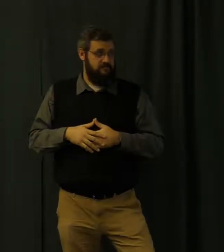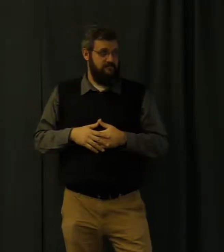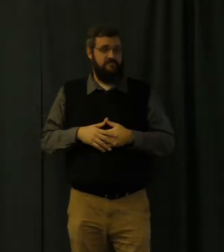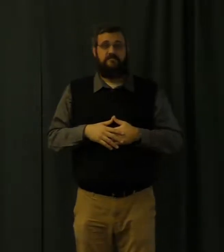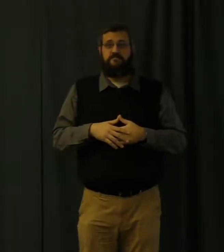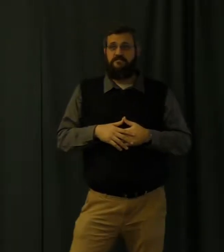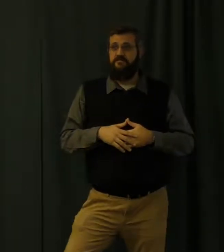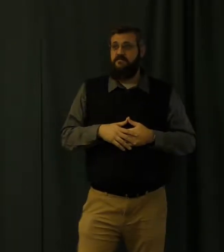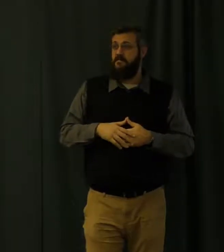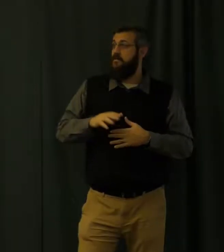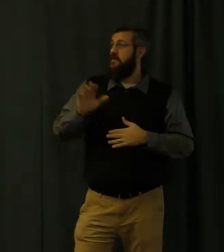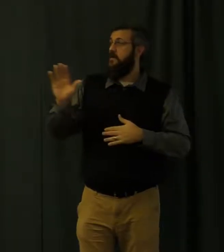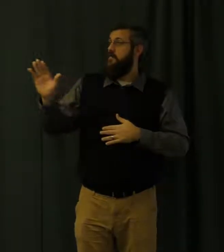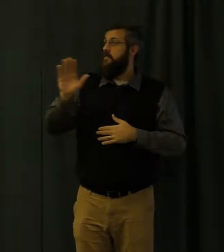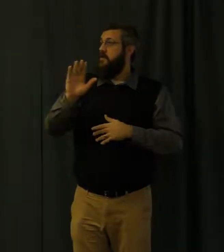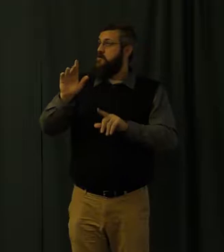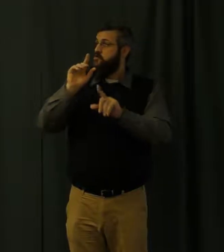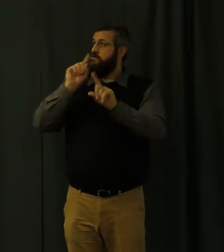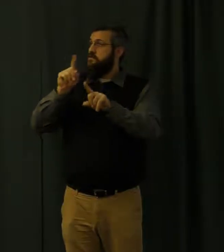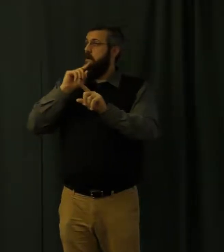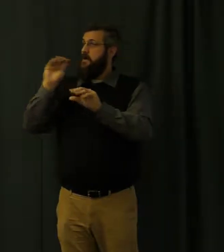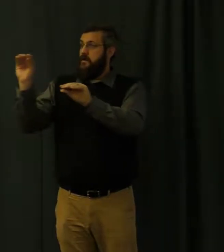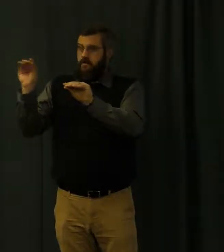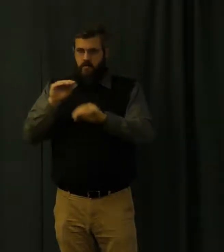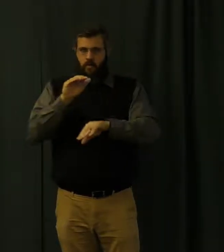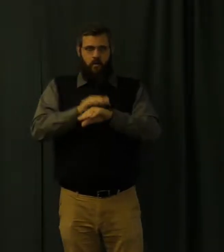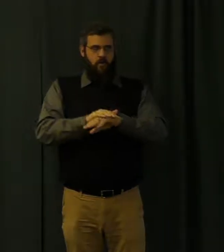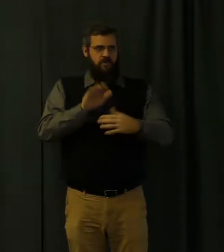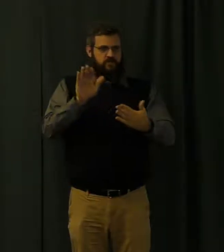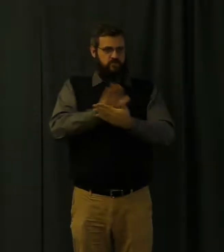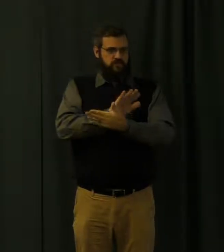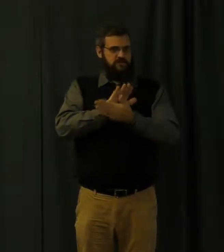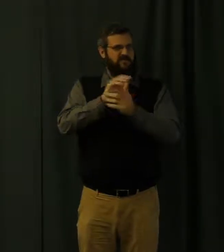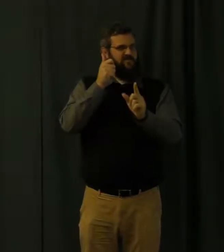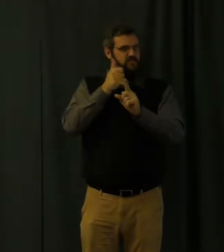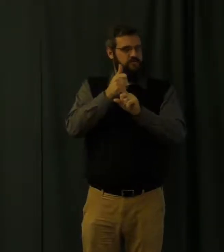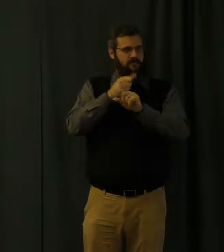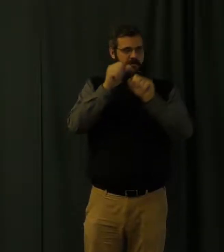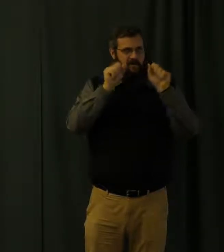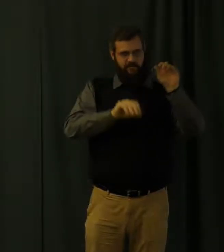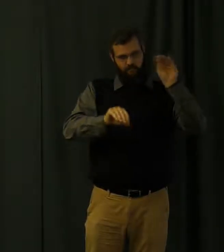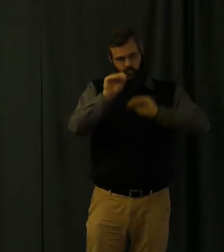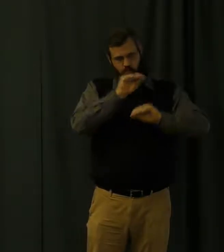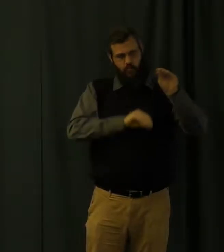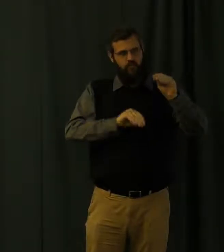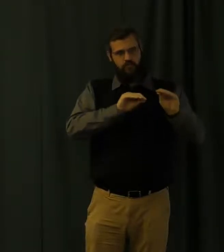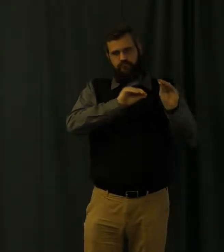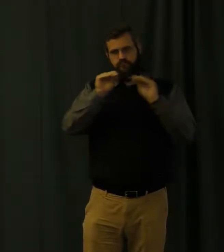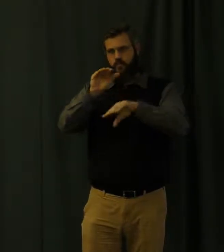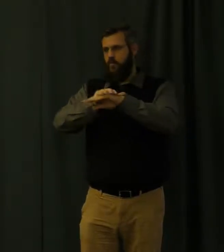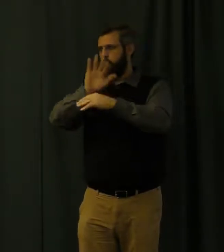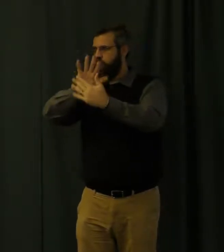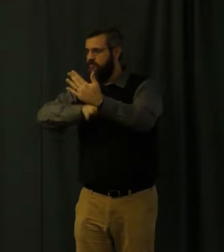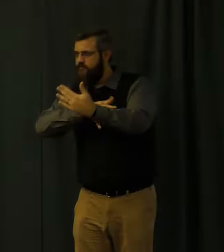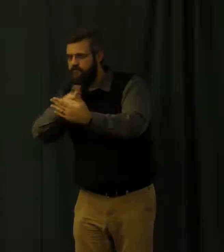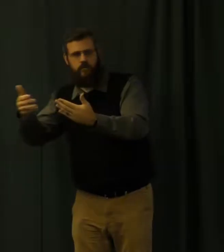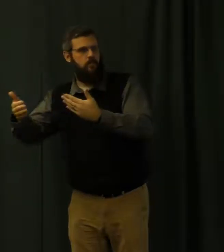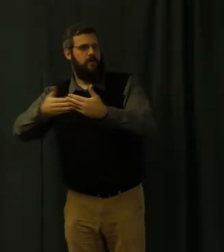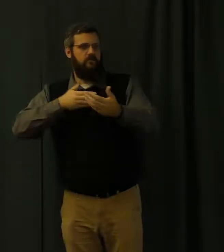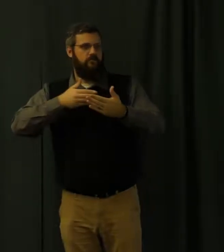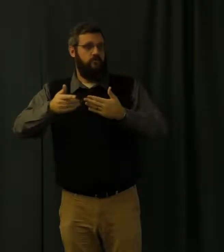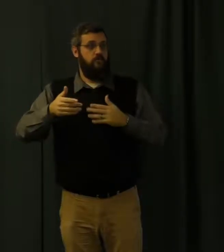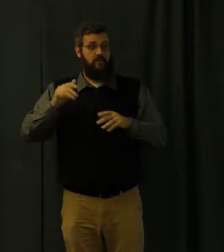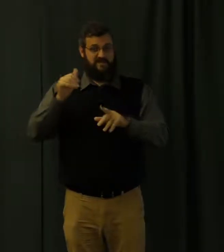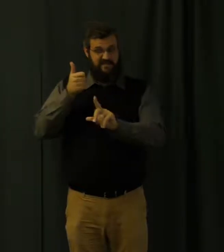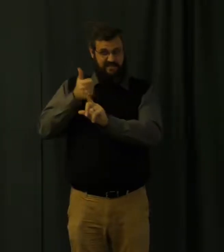All of the responses come into a sheet that you can then sort or graph or whatever. It also will graph for